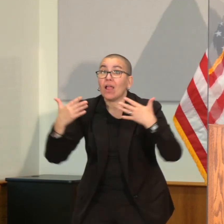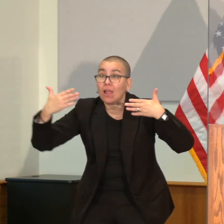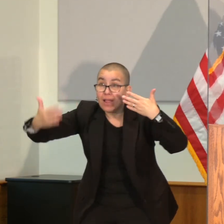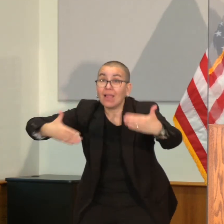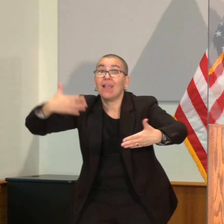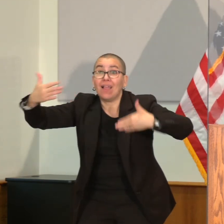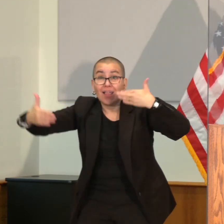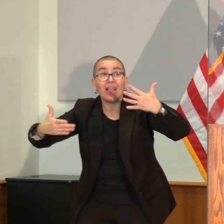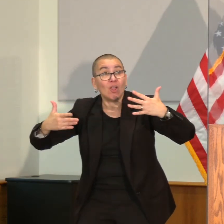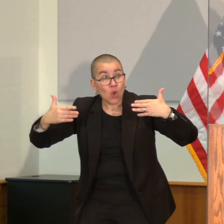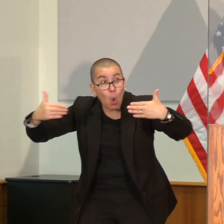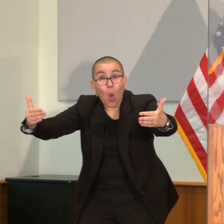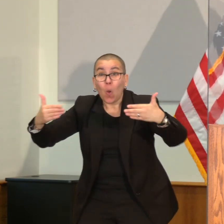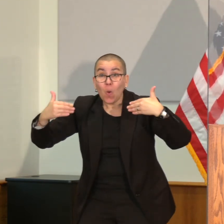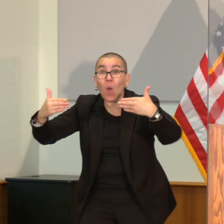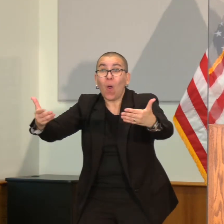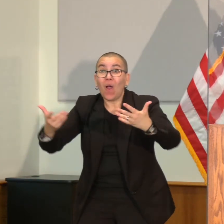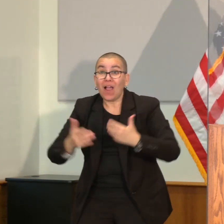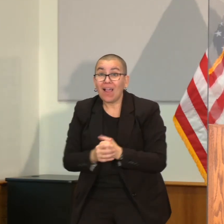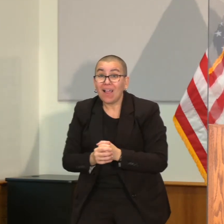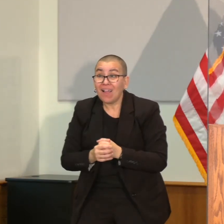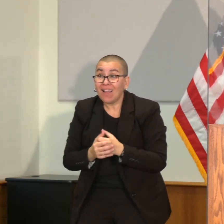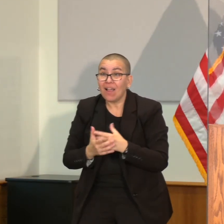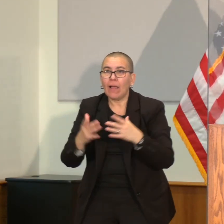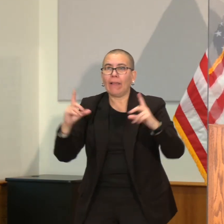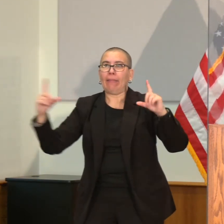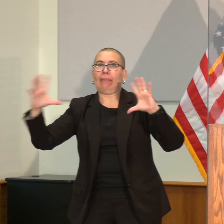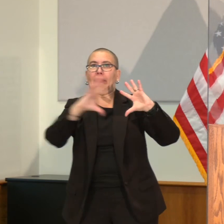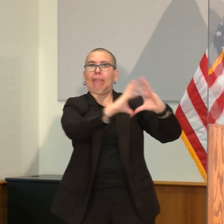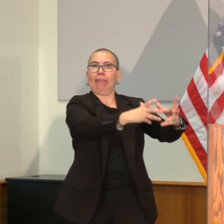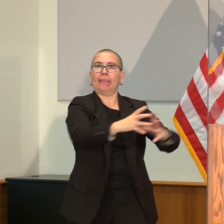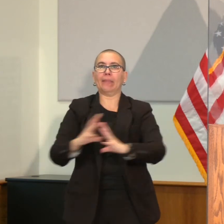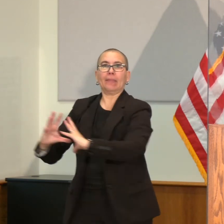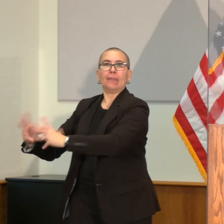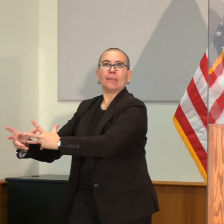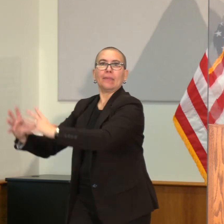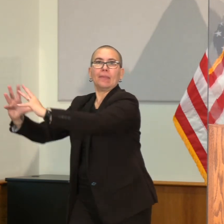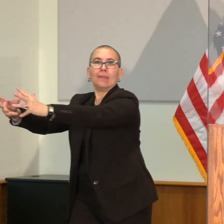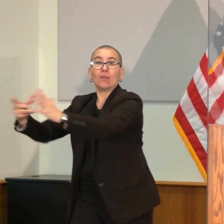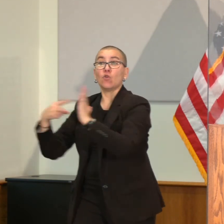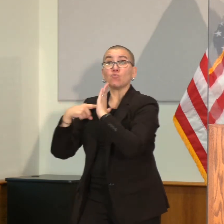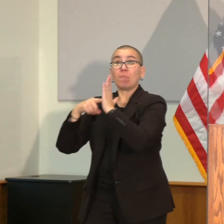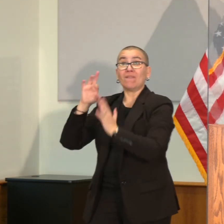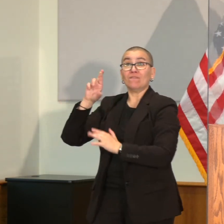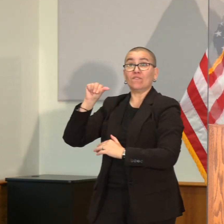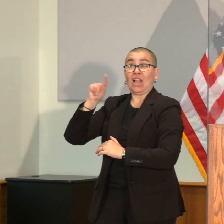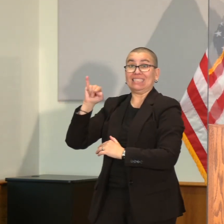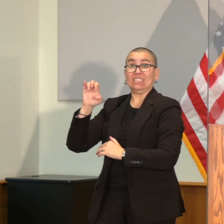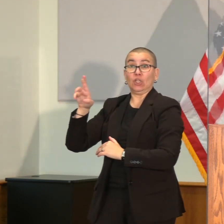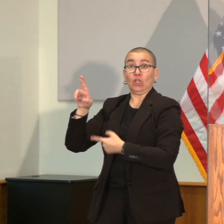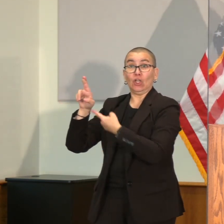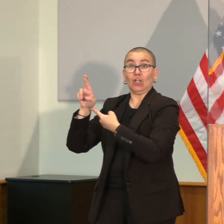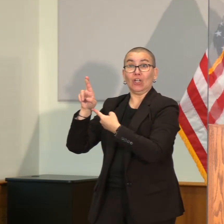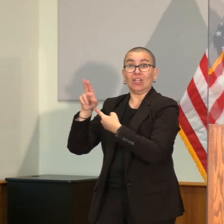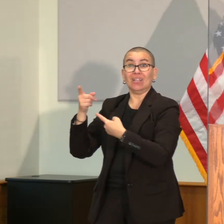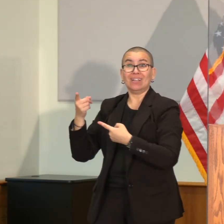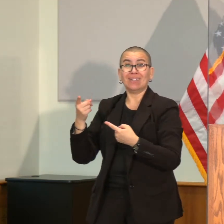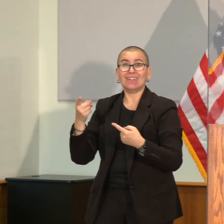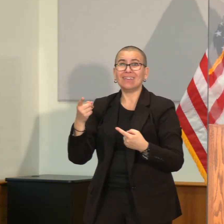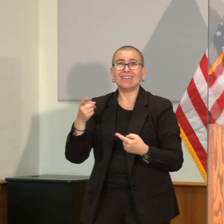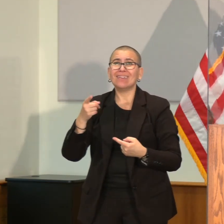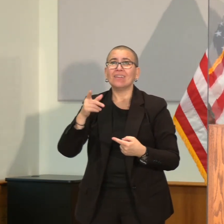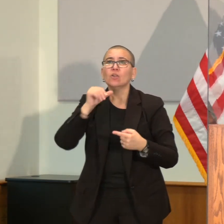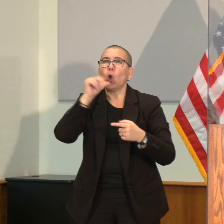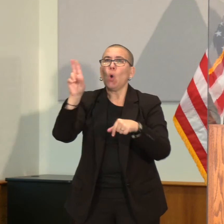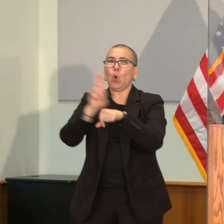if you can connect it together here, Representative Frazier was very clear. Don't use us and our trauma to negotiate a deal on